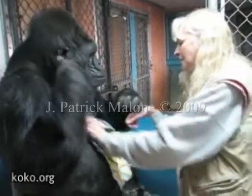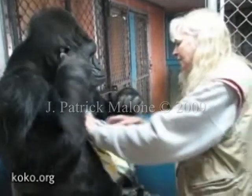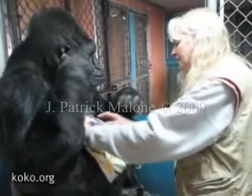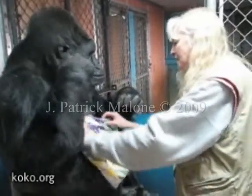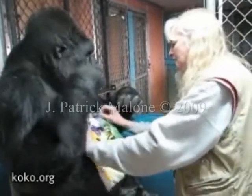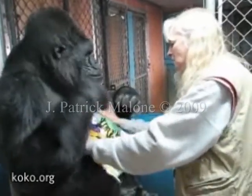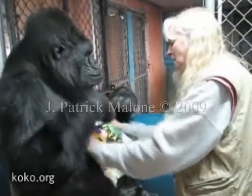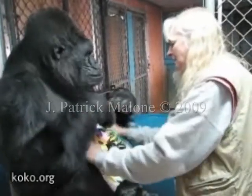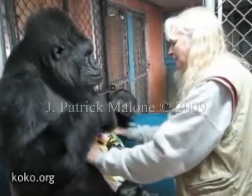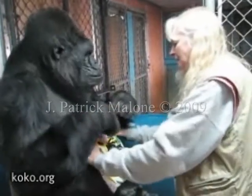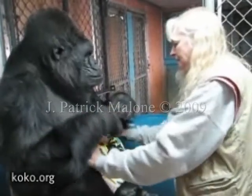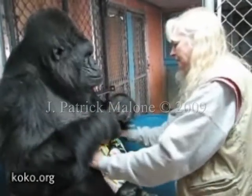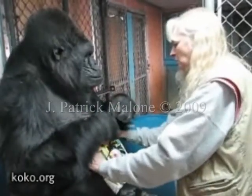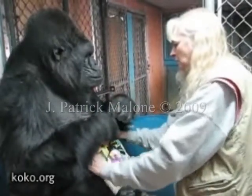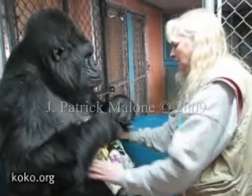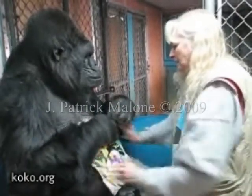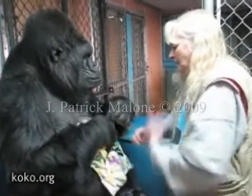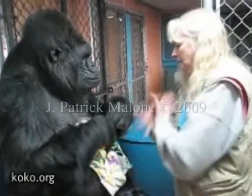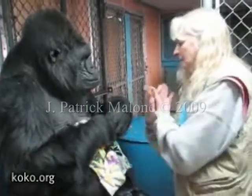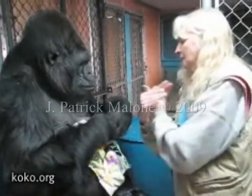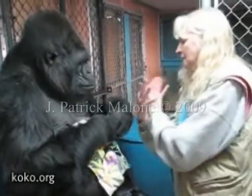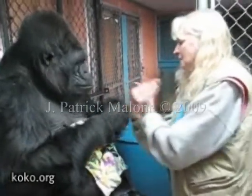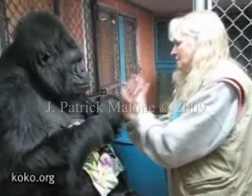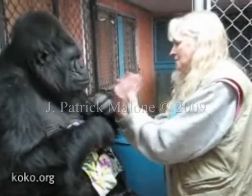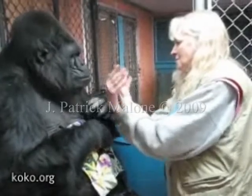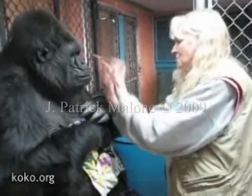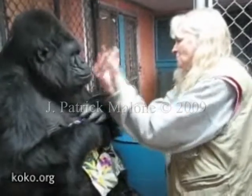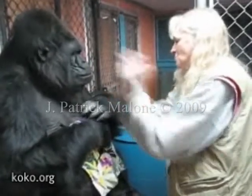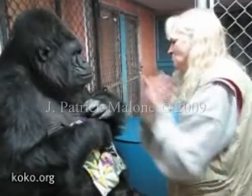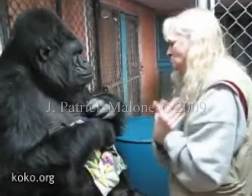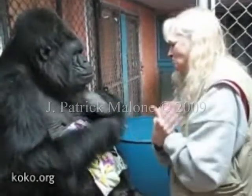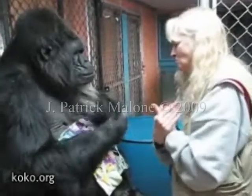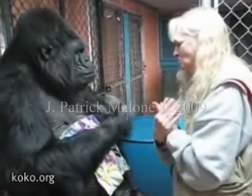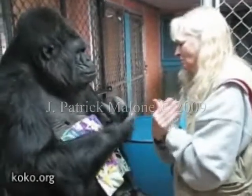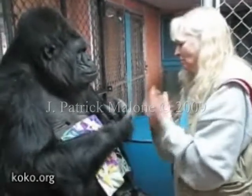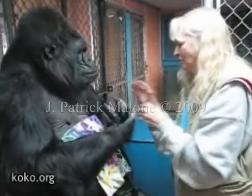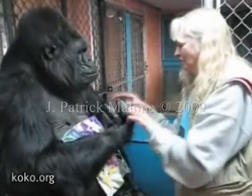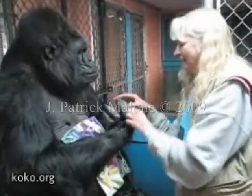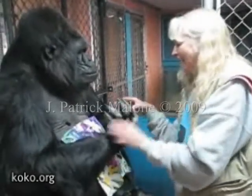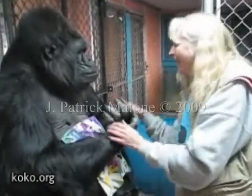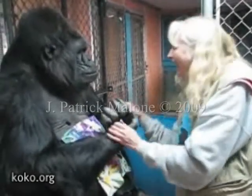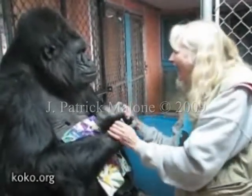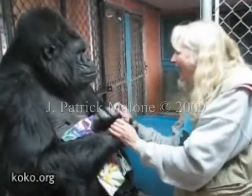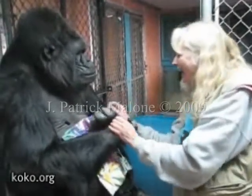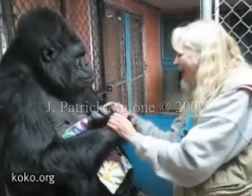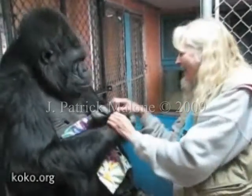butterfly sign was crappy. Here, hold on to that. You can do it. Yeah!